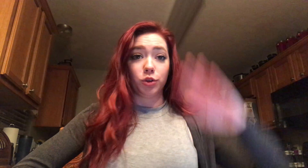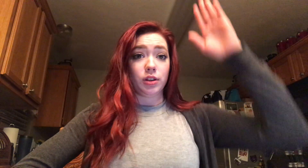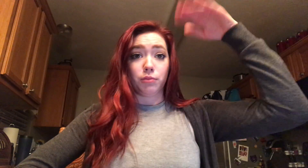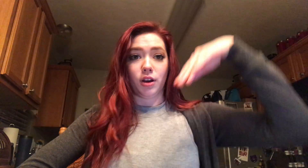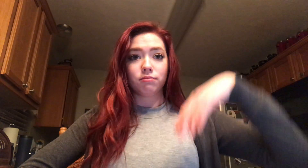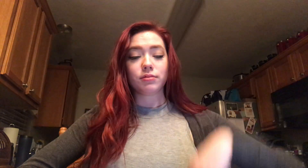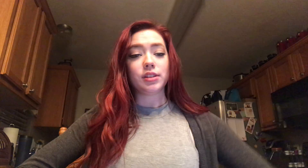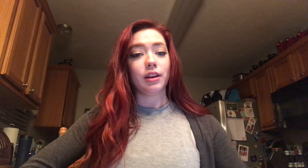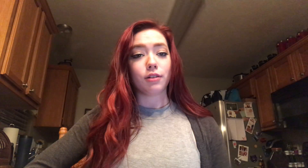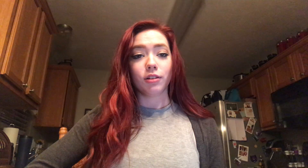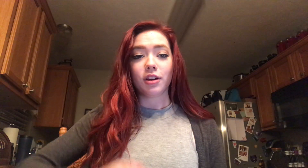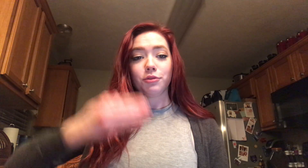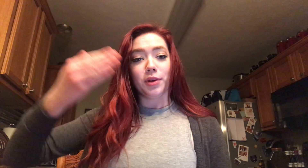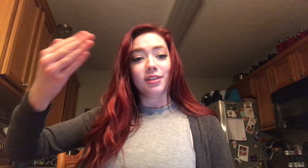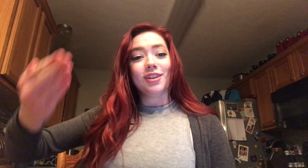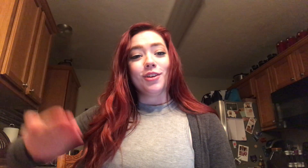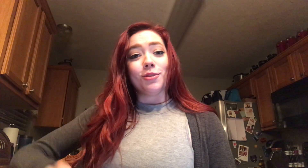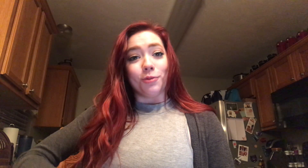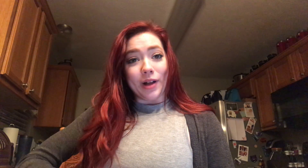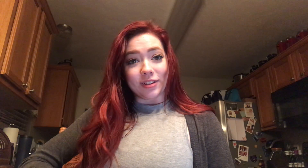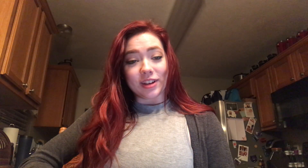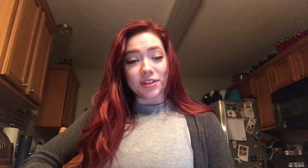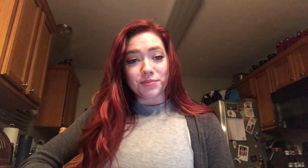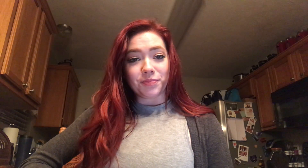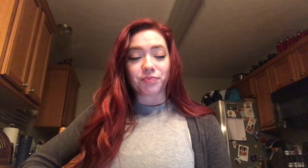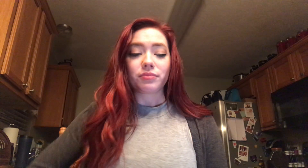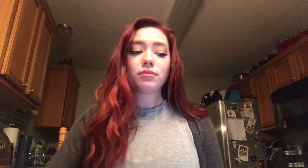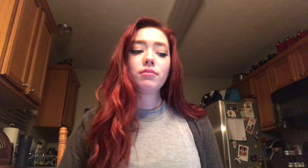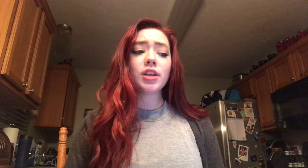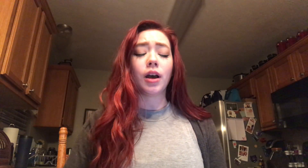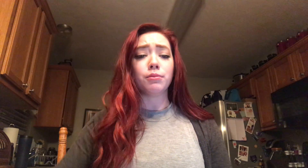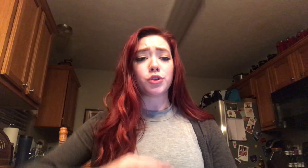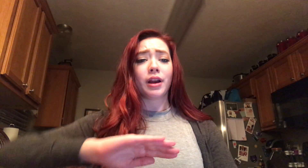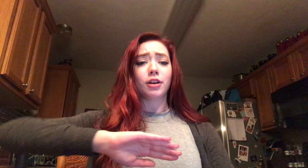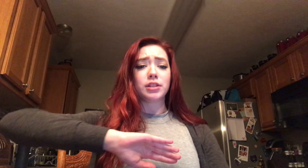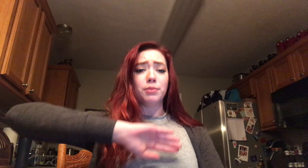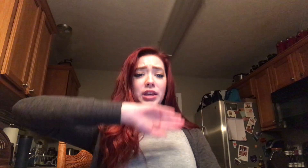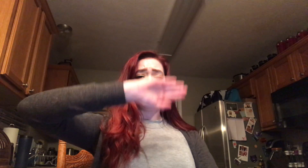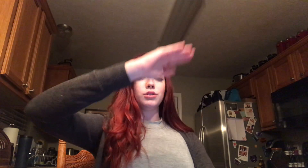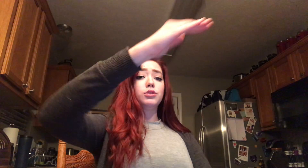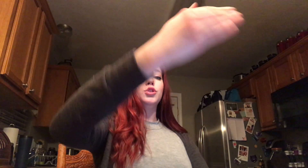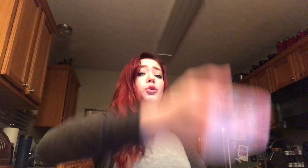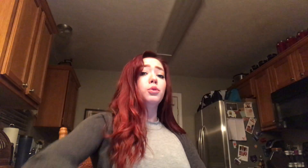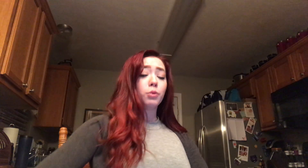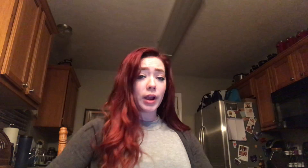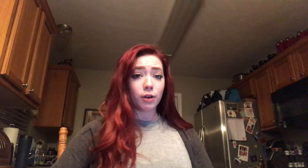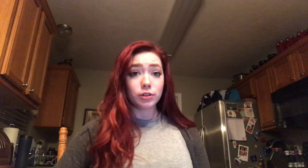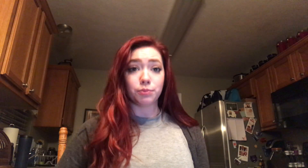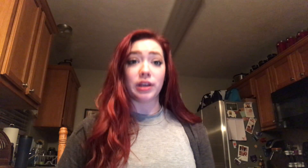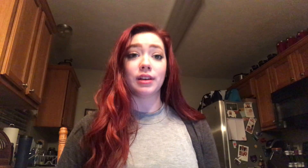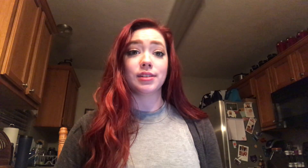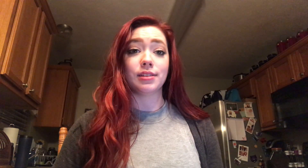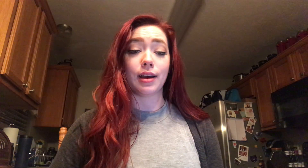Unfortunately, I'm not sitting tall enough, but welcome. Try not to make it too round because